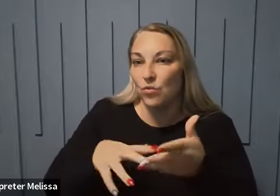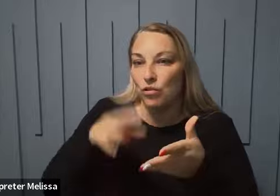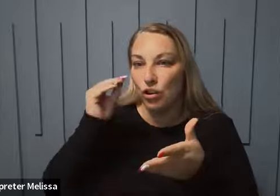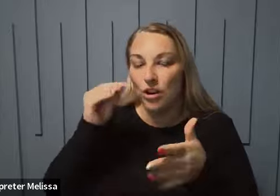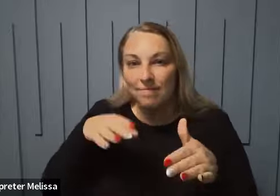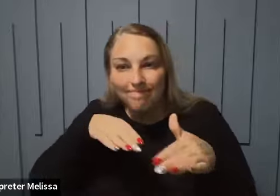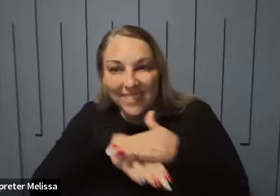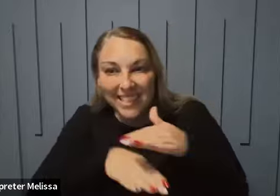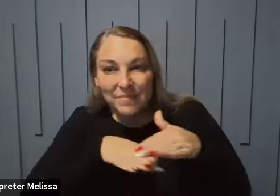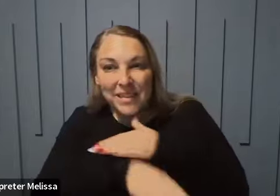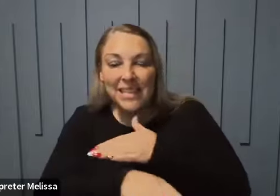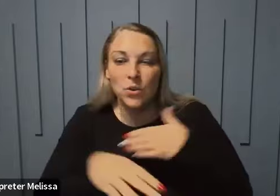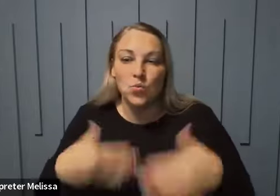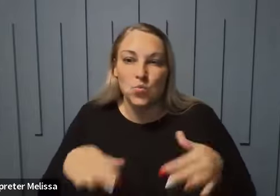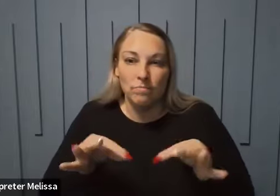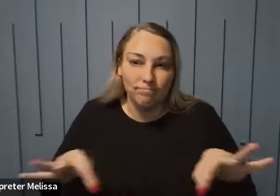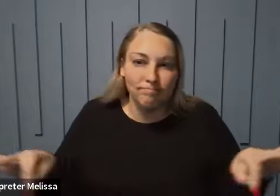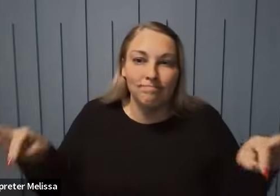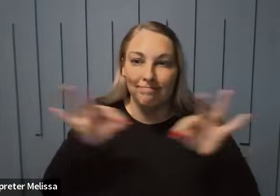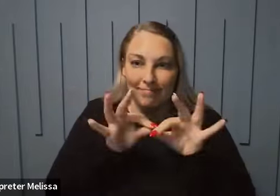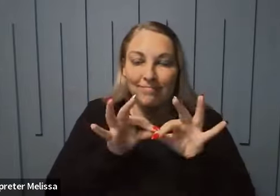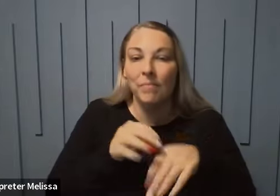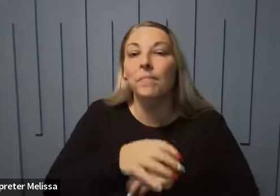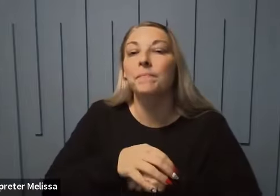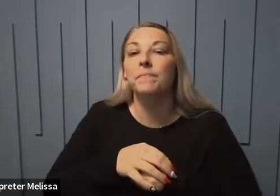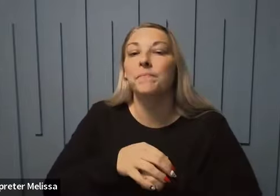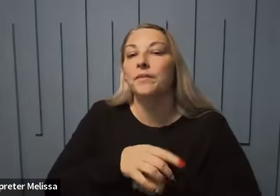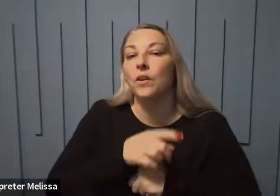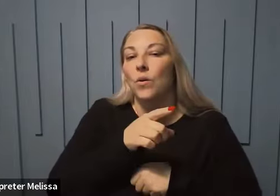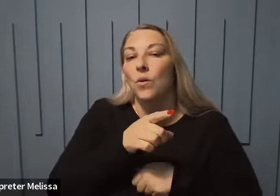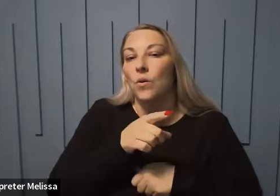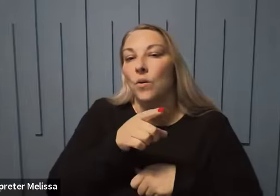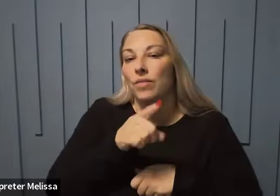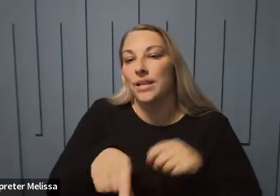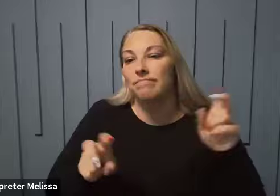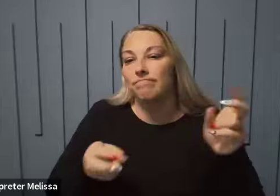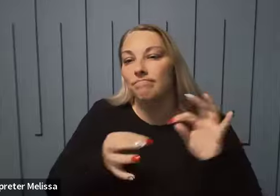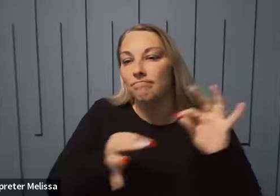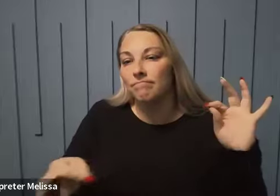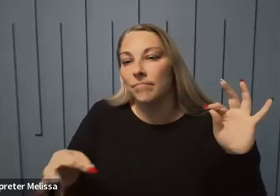information here came out of the VL2 research brief